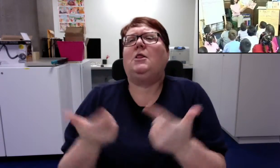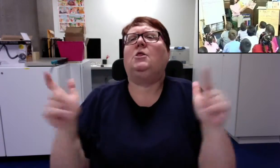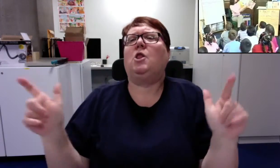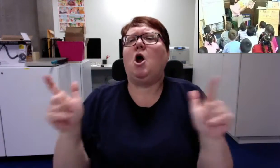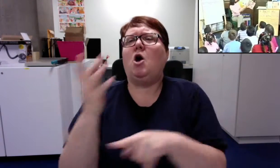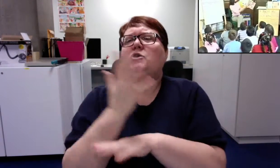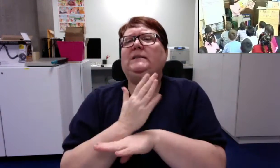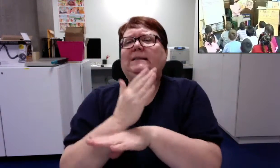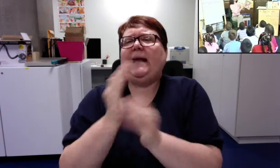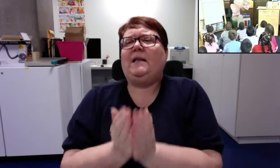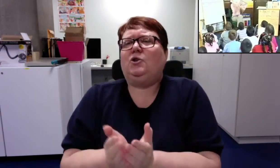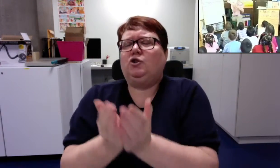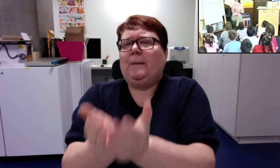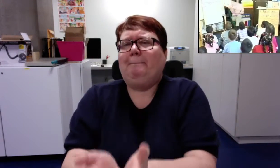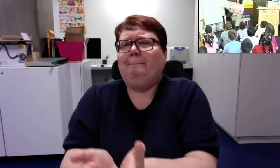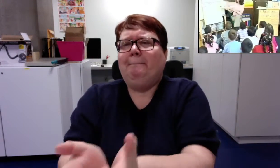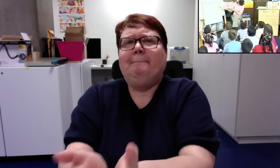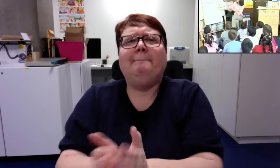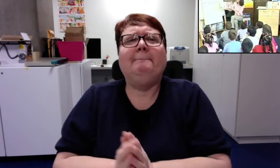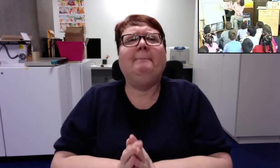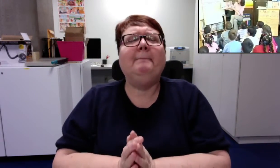ship. Wow.